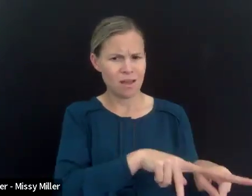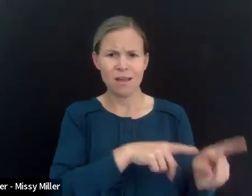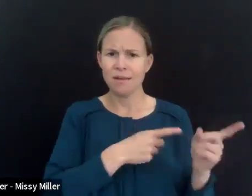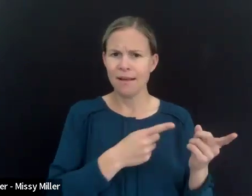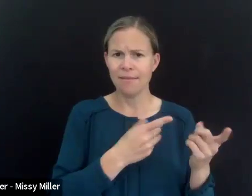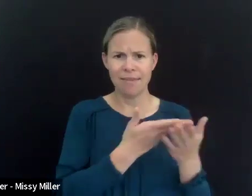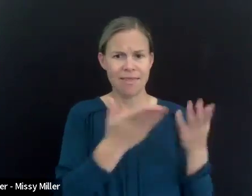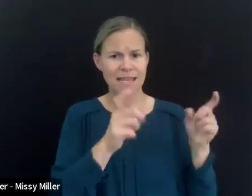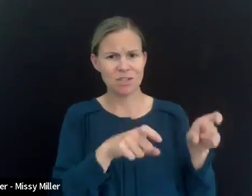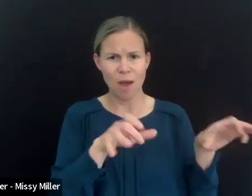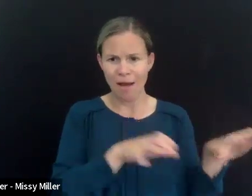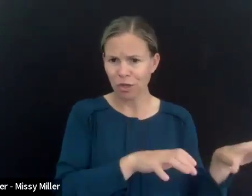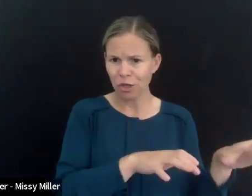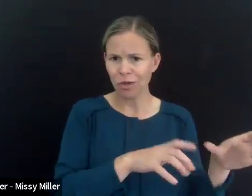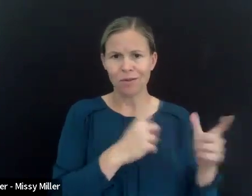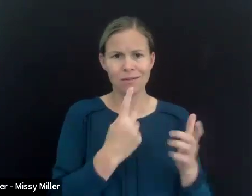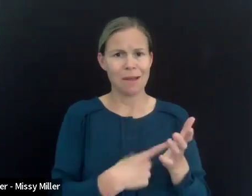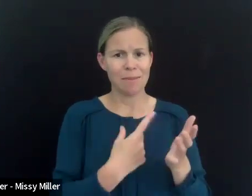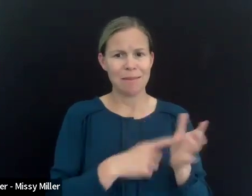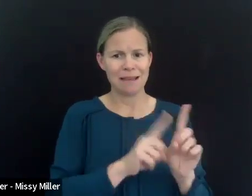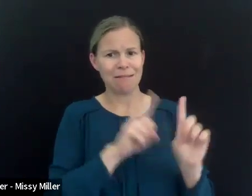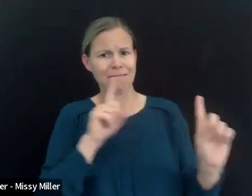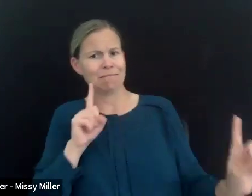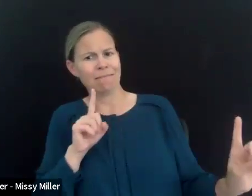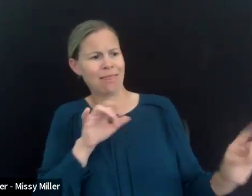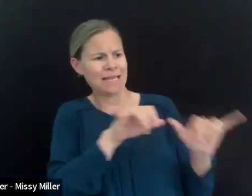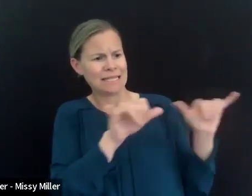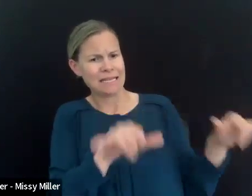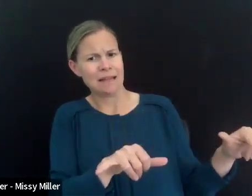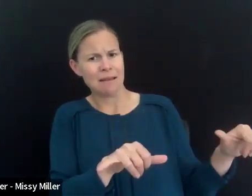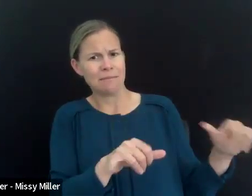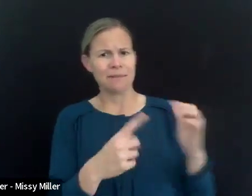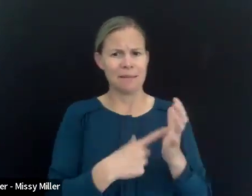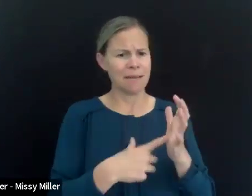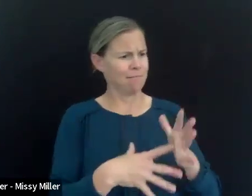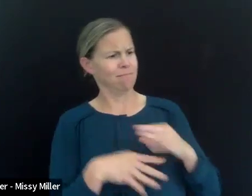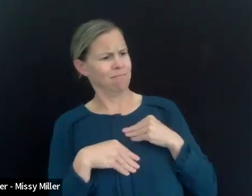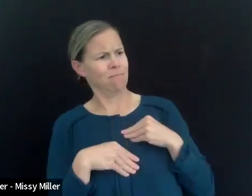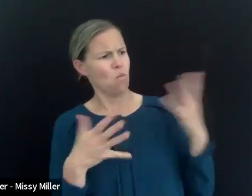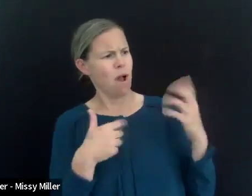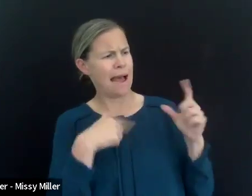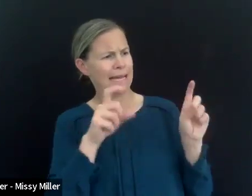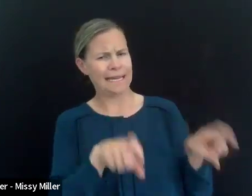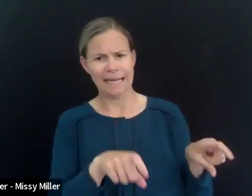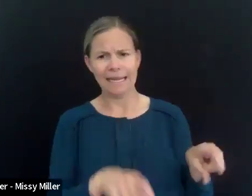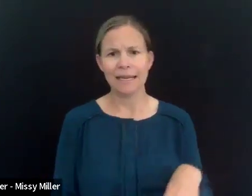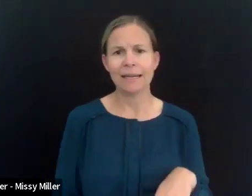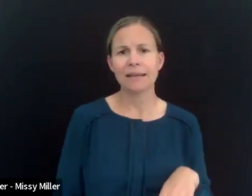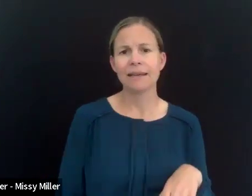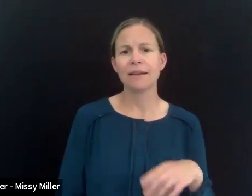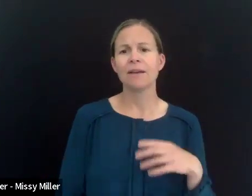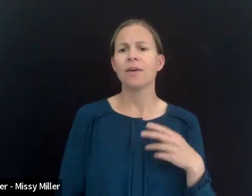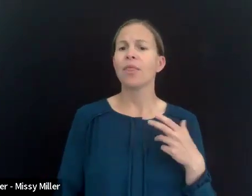have to do, sometimes to step out of the system, sometimes to sort of reclaim what they know they need. And the third